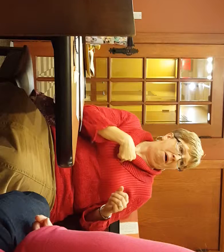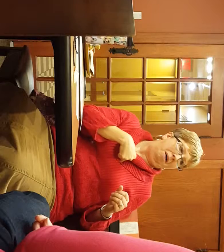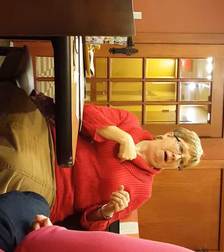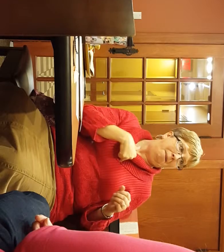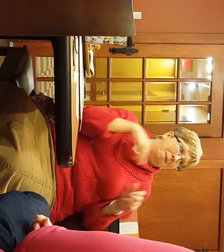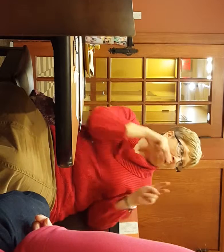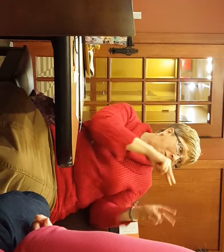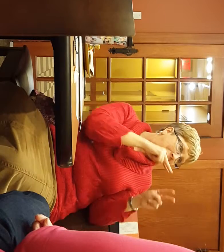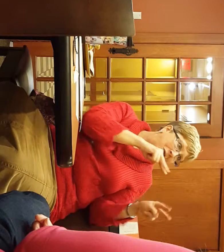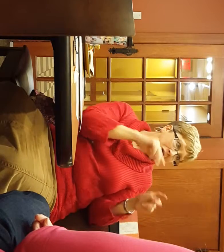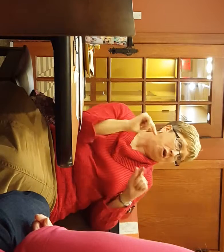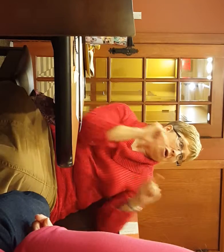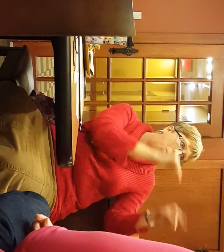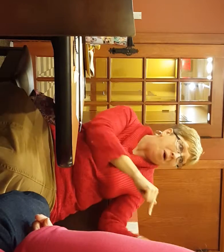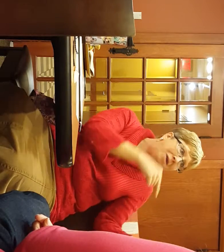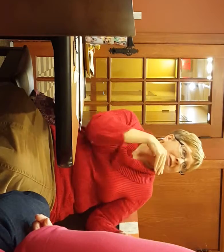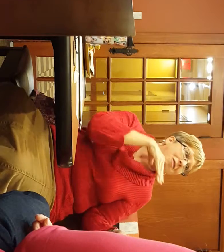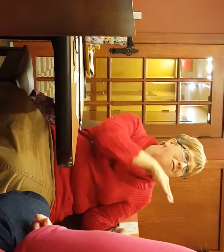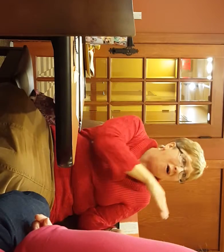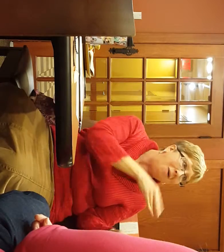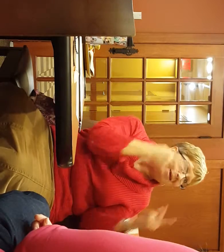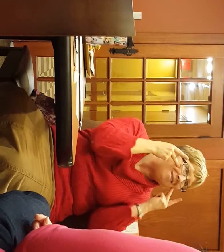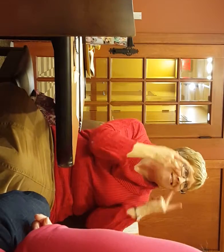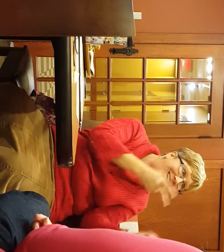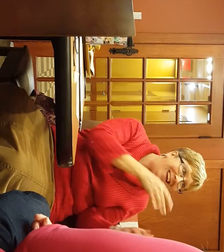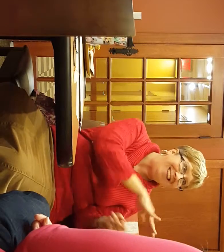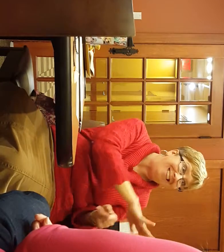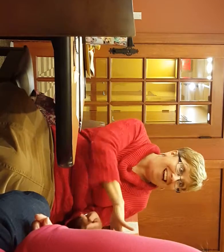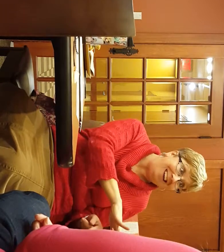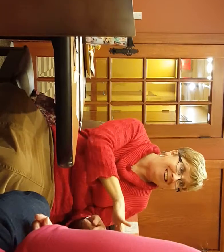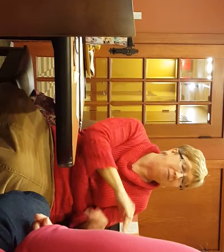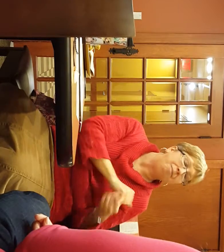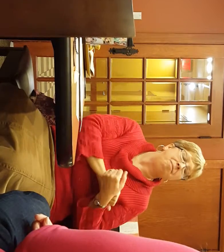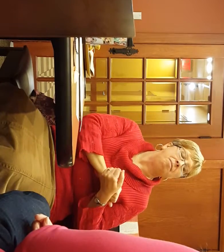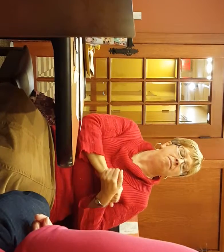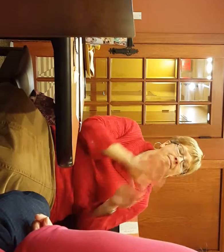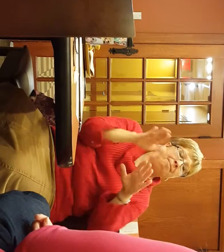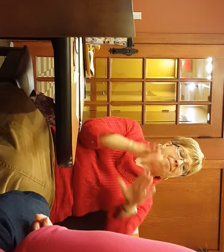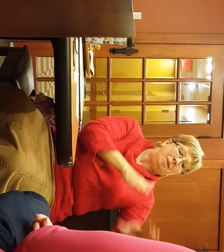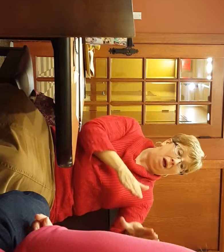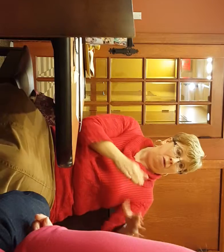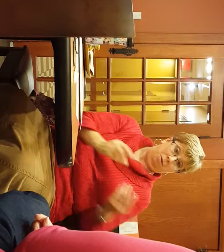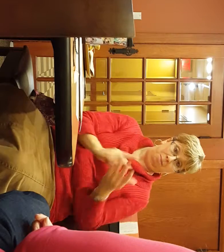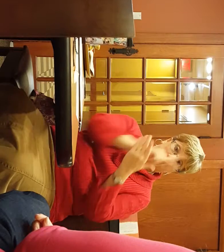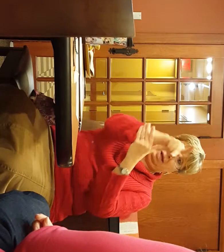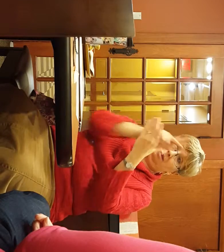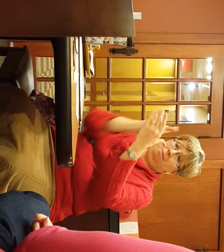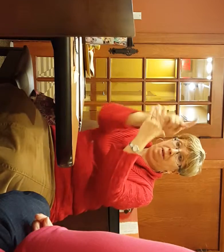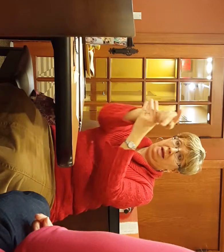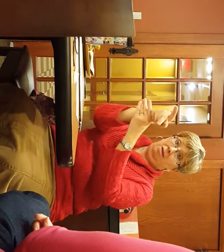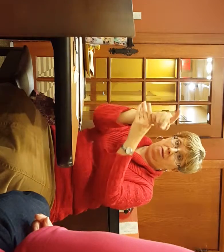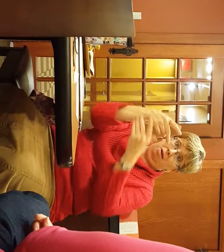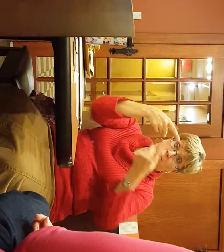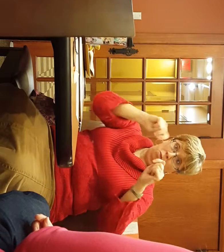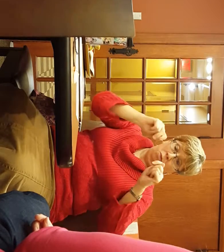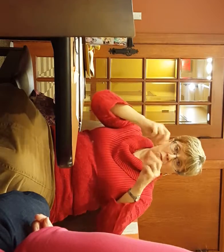then when they go to harvest it, one of the interesting things is they actually have distilleries on every farm, so that they can distill it at the optimal time